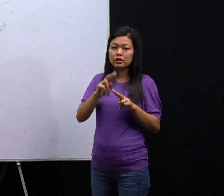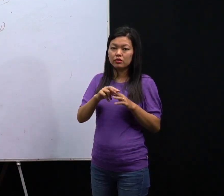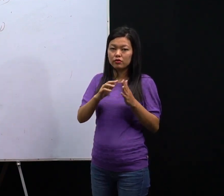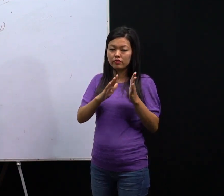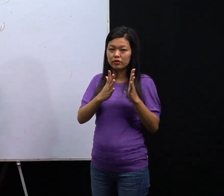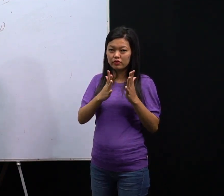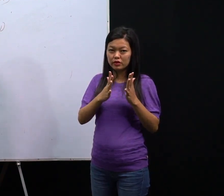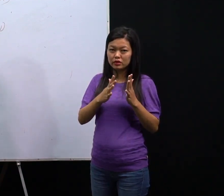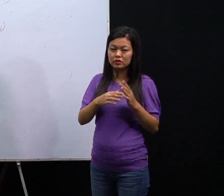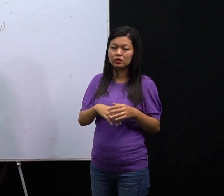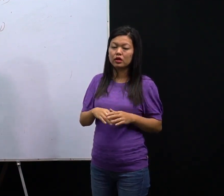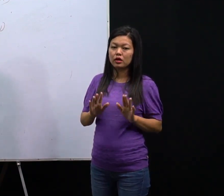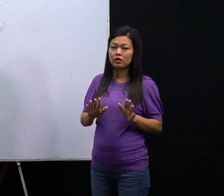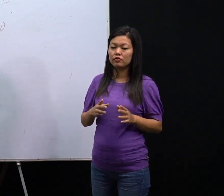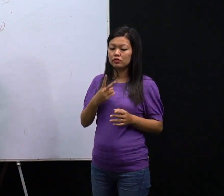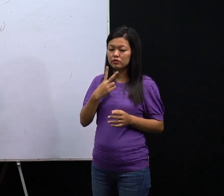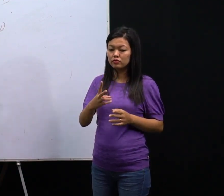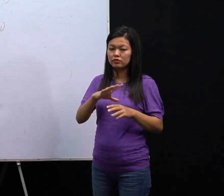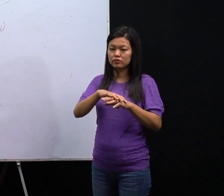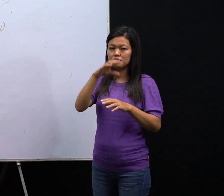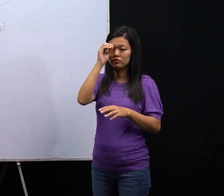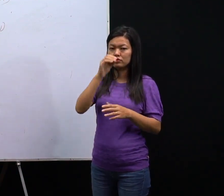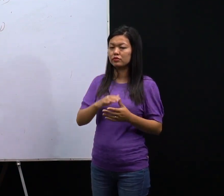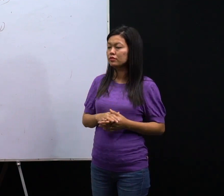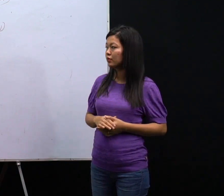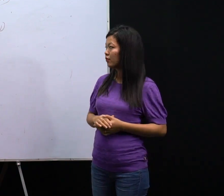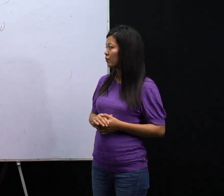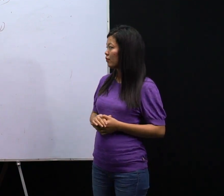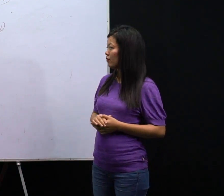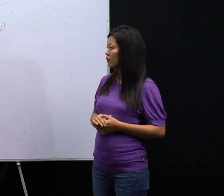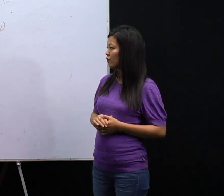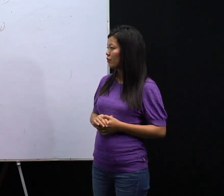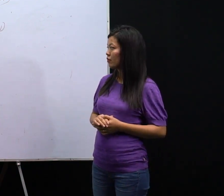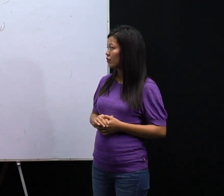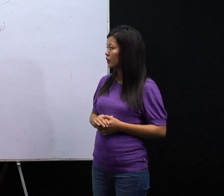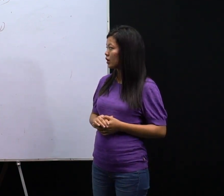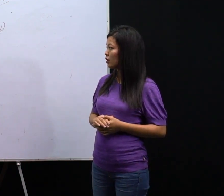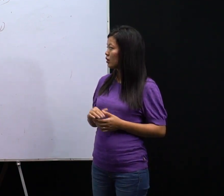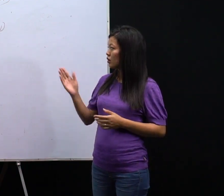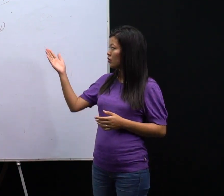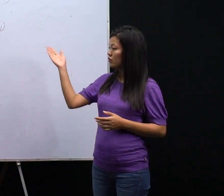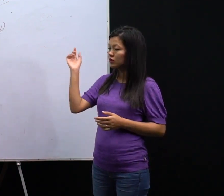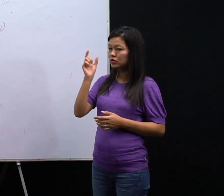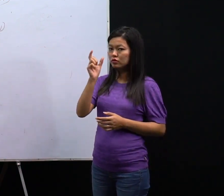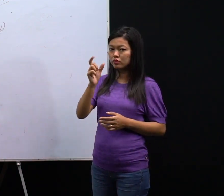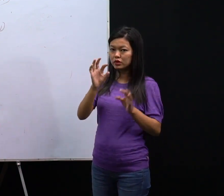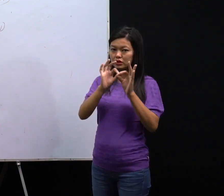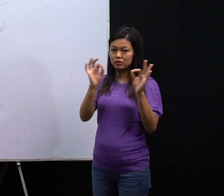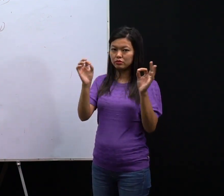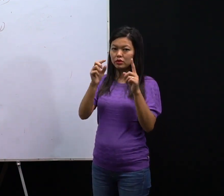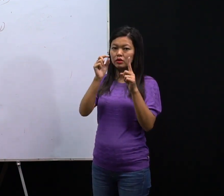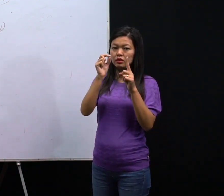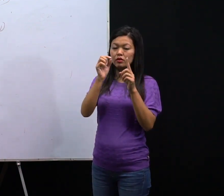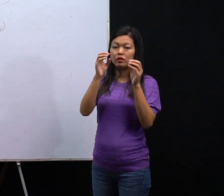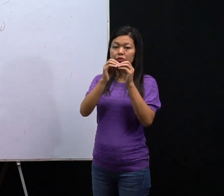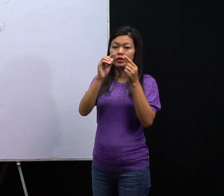that is bending of light, through that experiment. So now refraction simply means bending of light. But now here, as